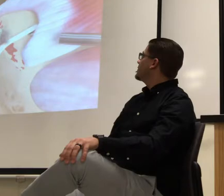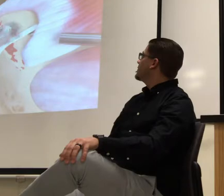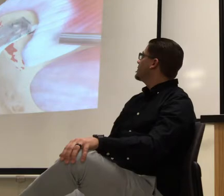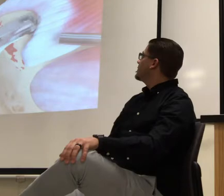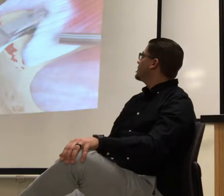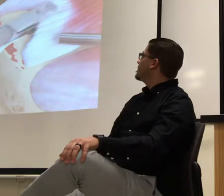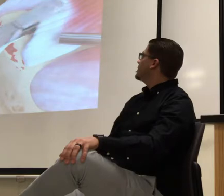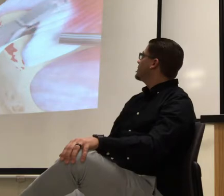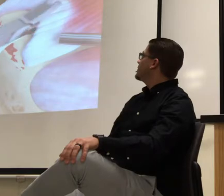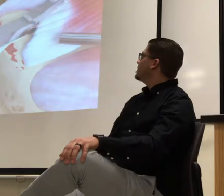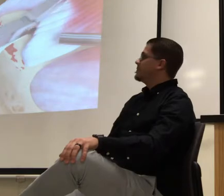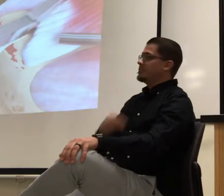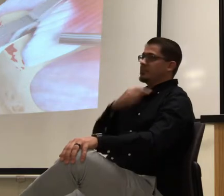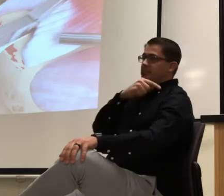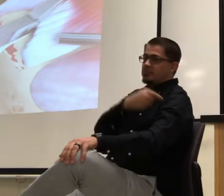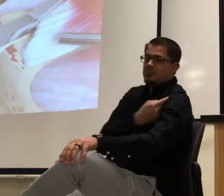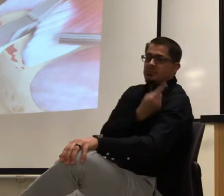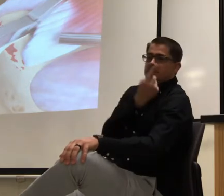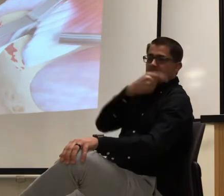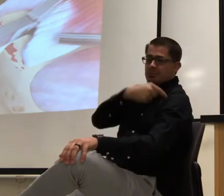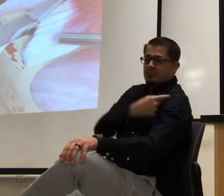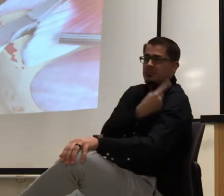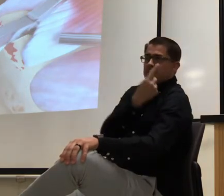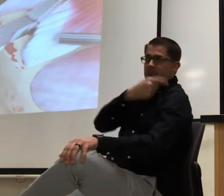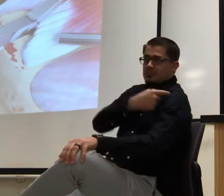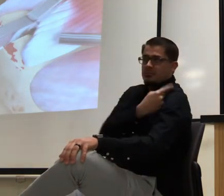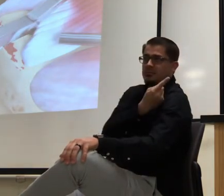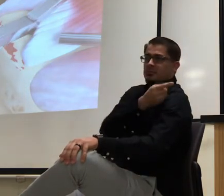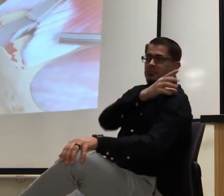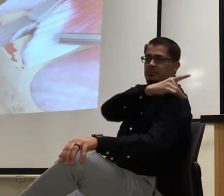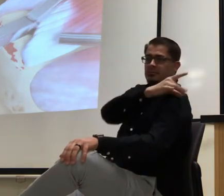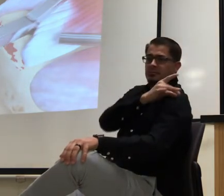Sutures are brought through the tendon and are fixed to the anchor sites.